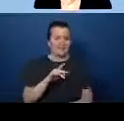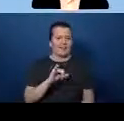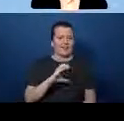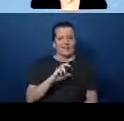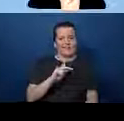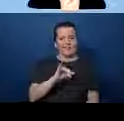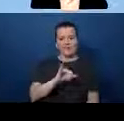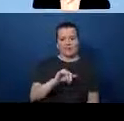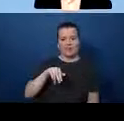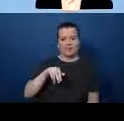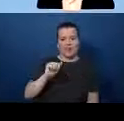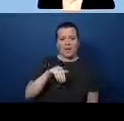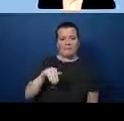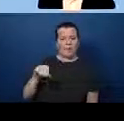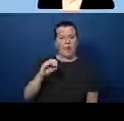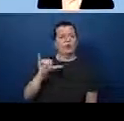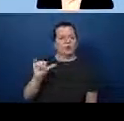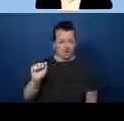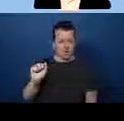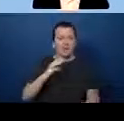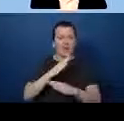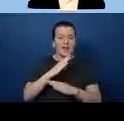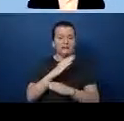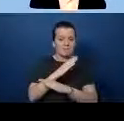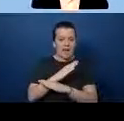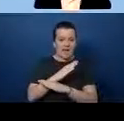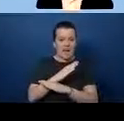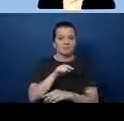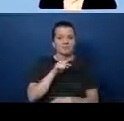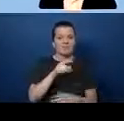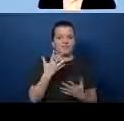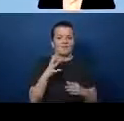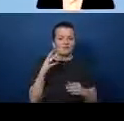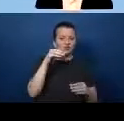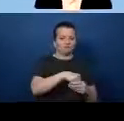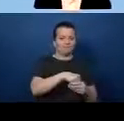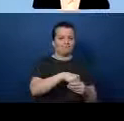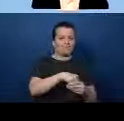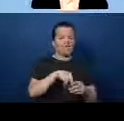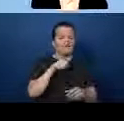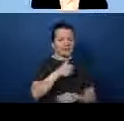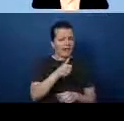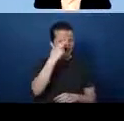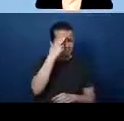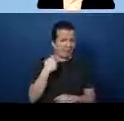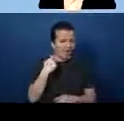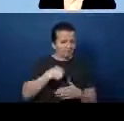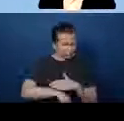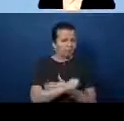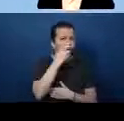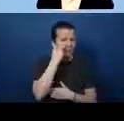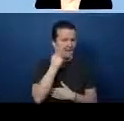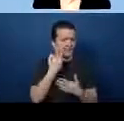Zambia. So he's been living with hereditary visual impairment since birth.